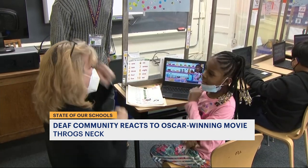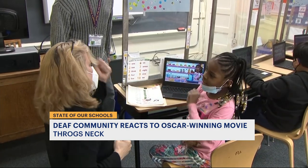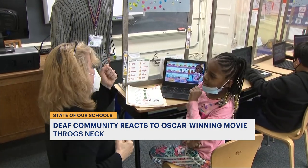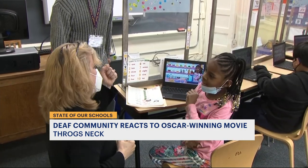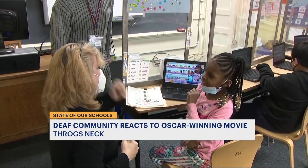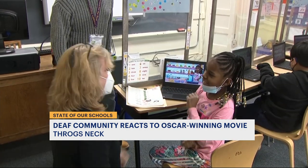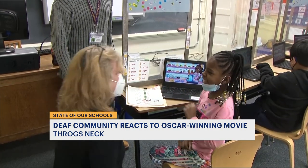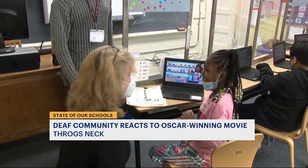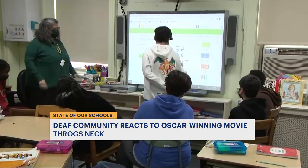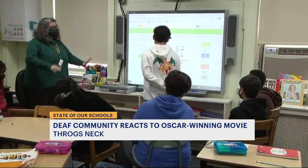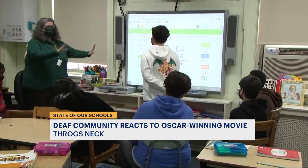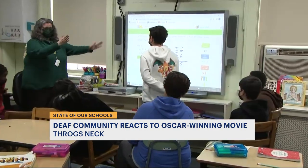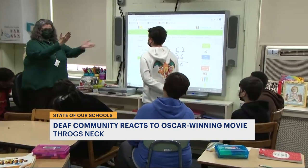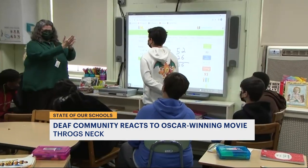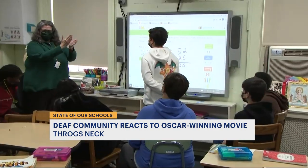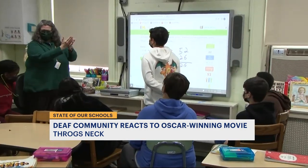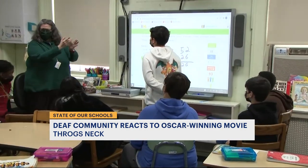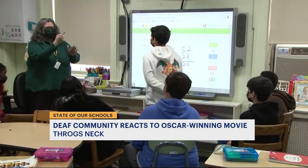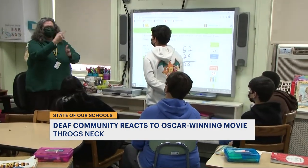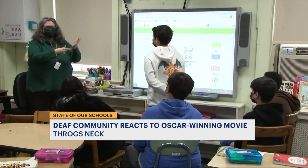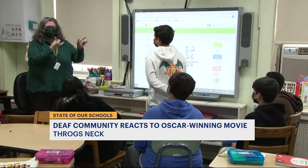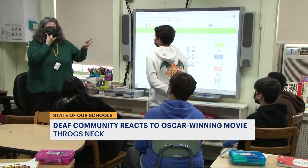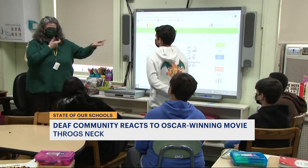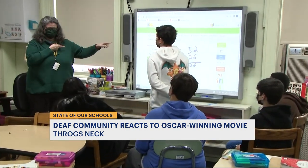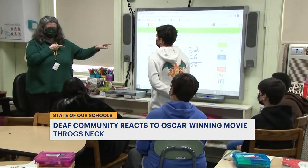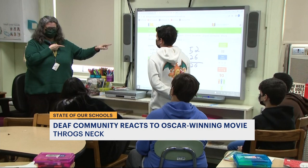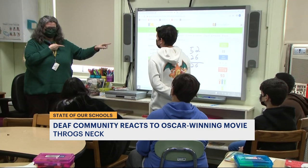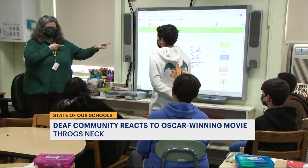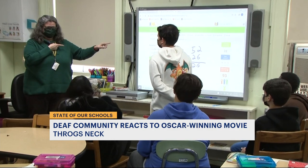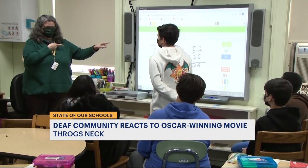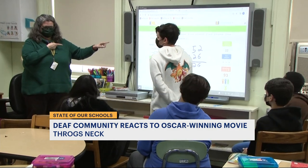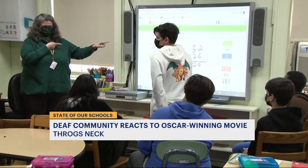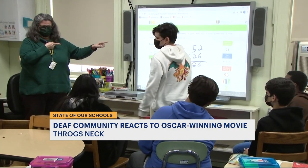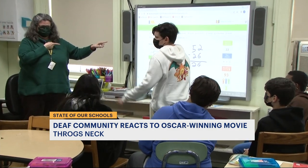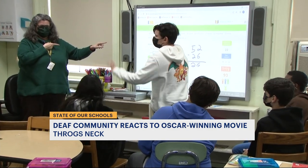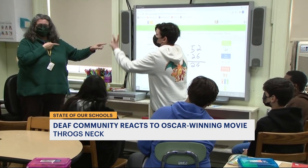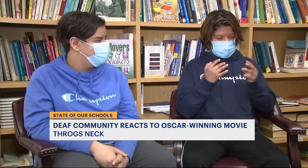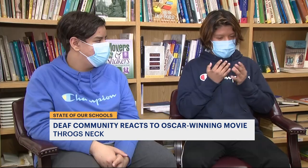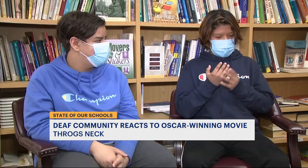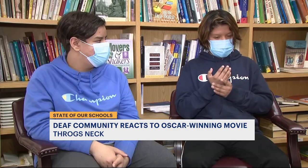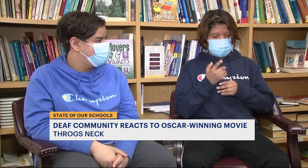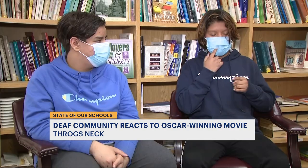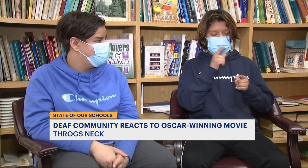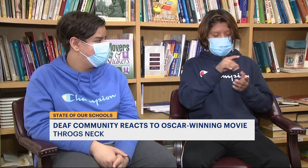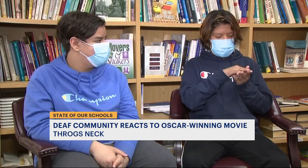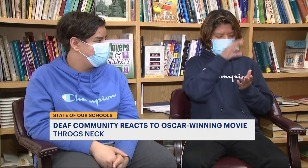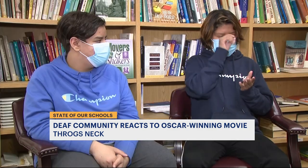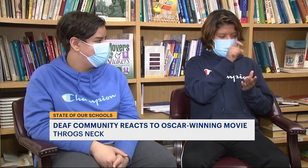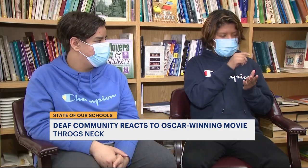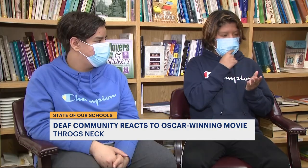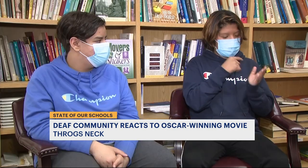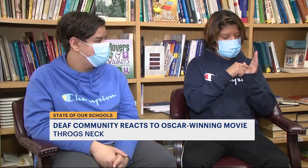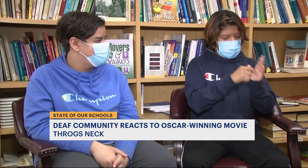told. The film also provided perspective on what the future could be. To see all those hearing people watching and